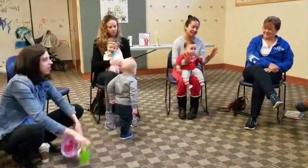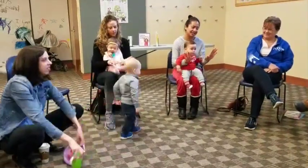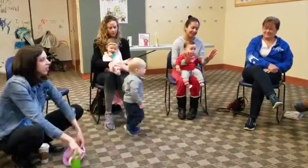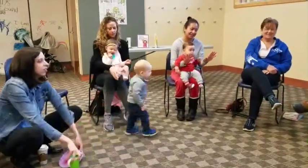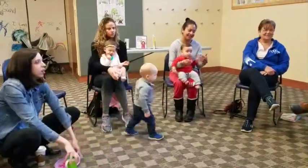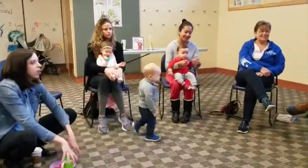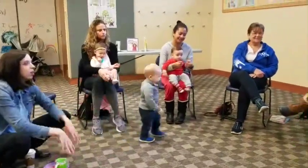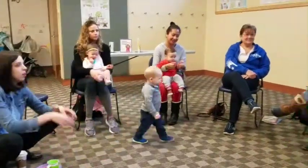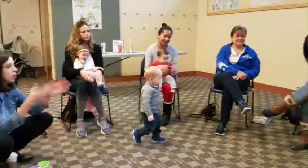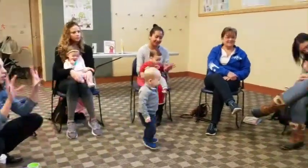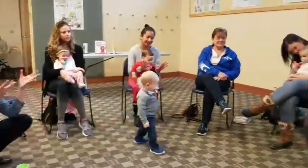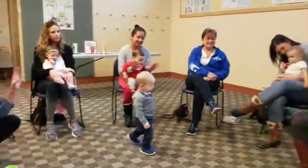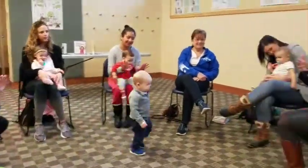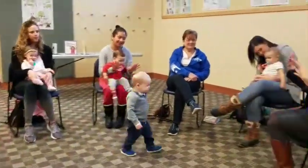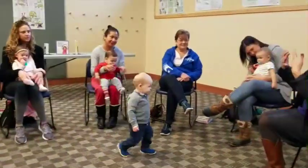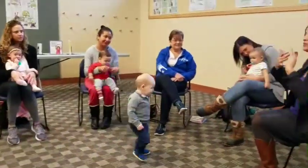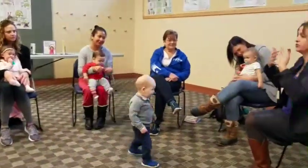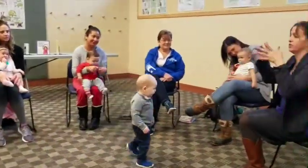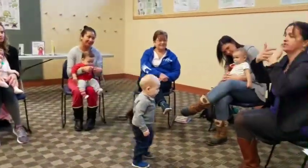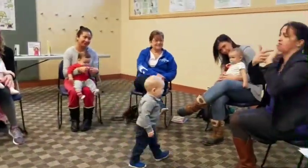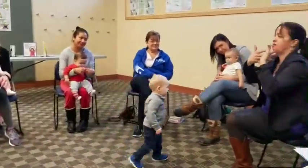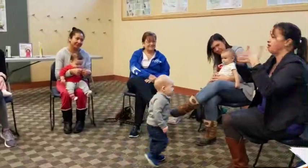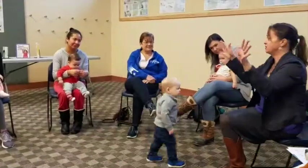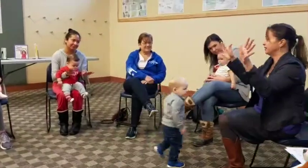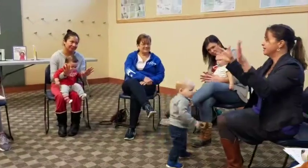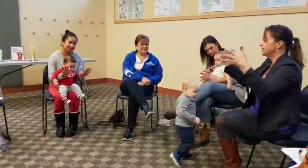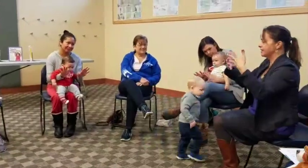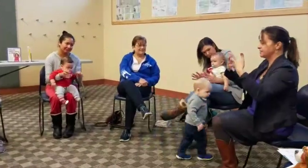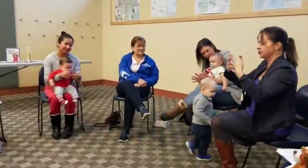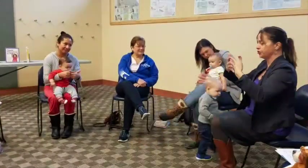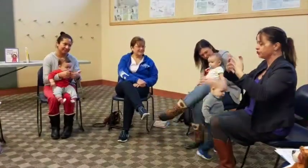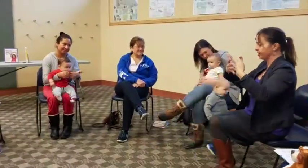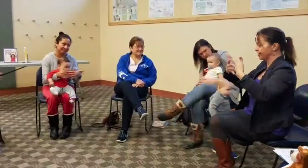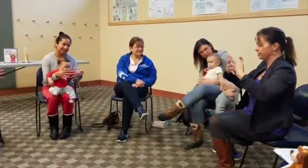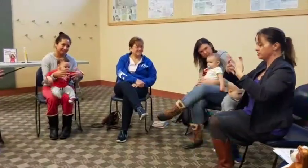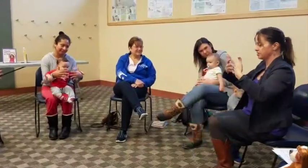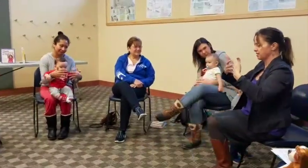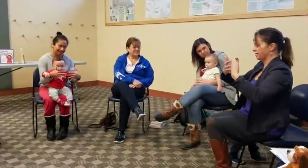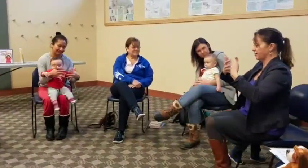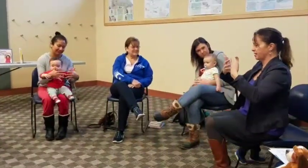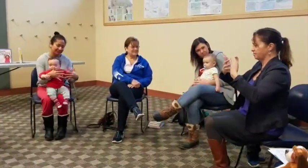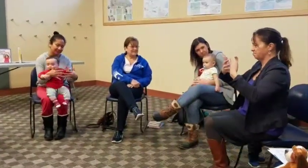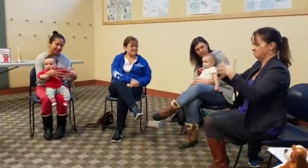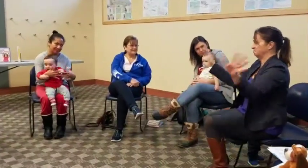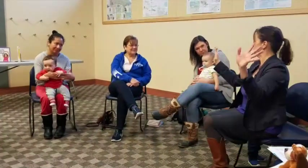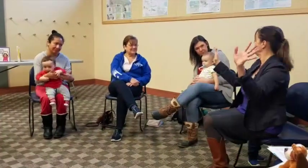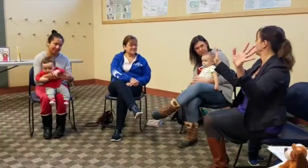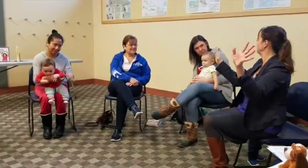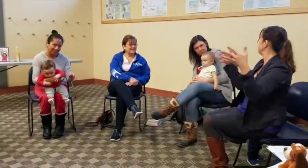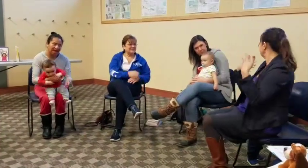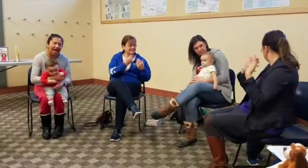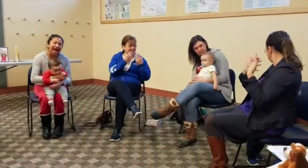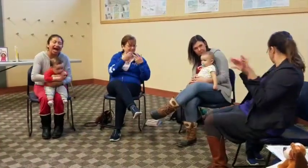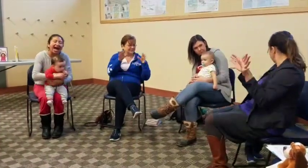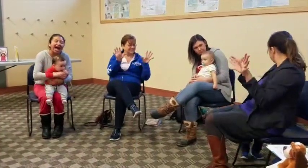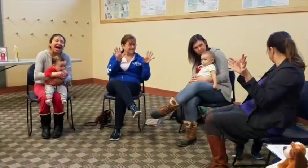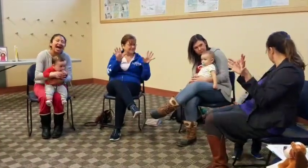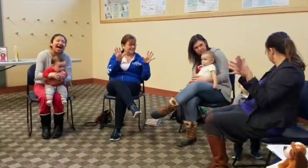And you can ask them this or they can answer this. All done. It's look at your hands and then done. Okay. Thank you.